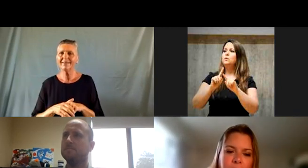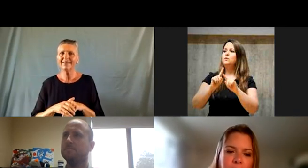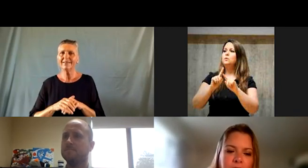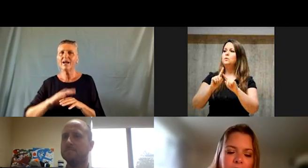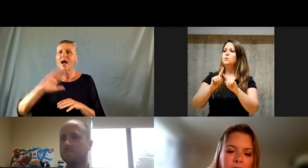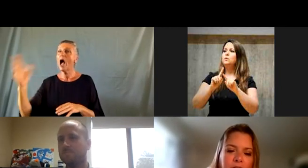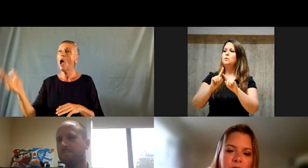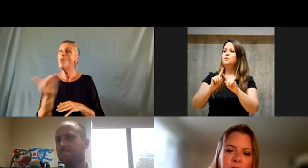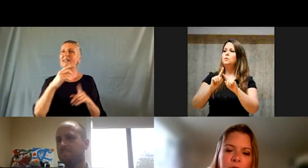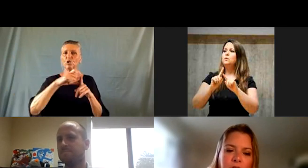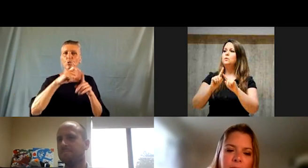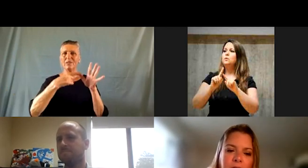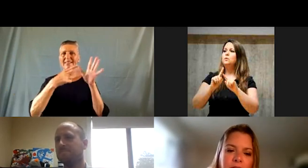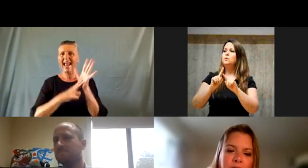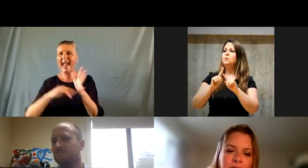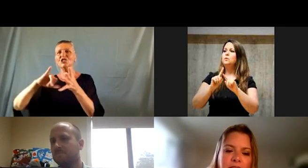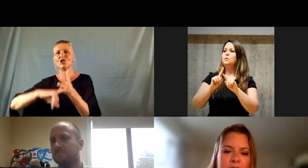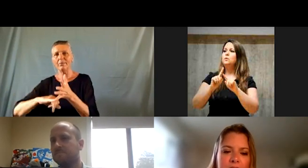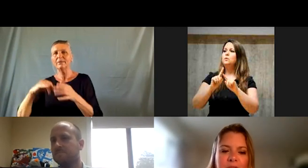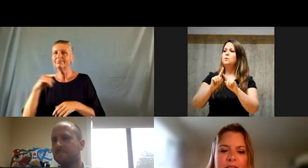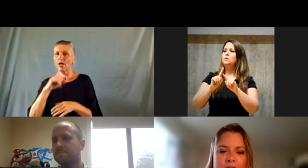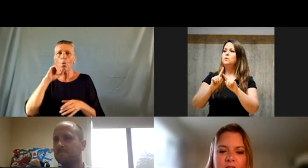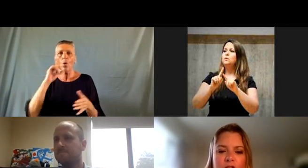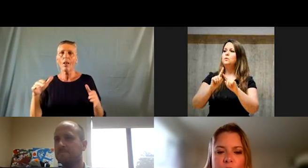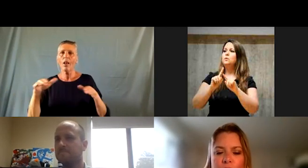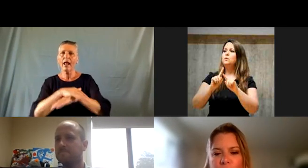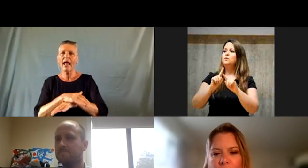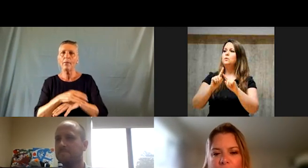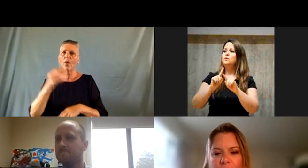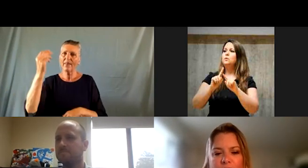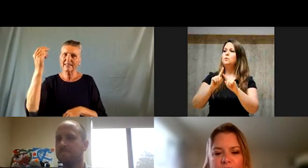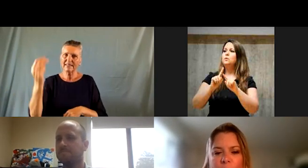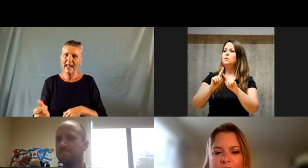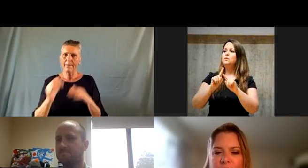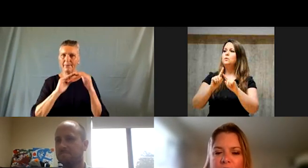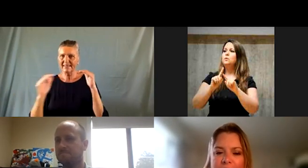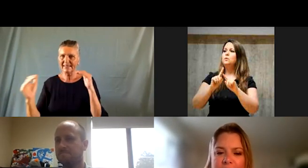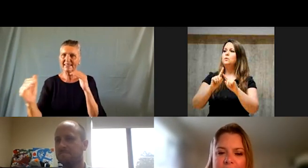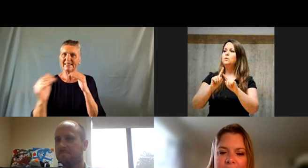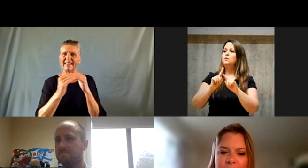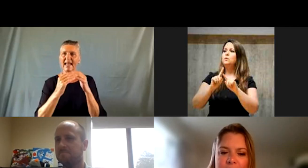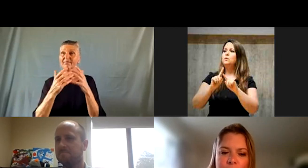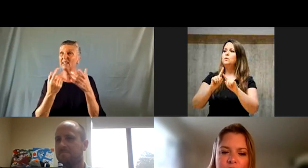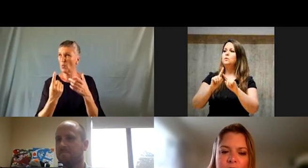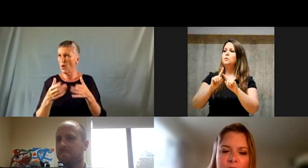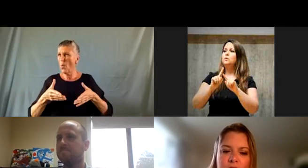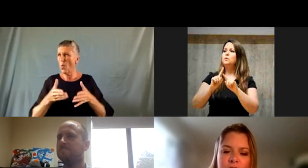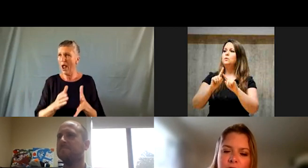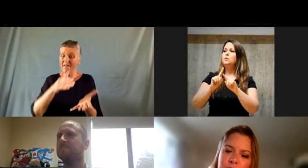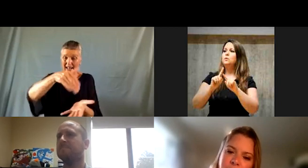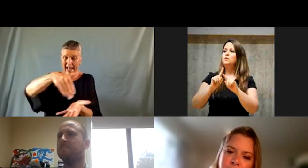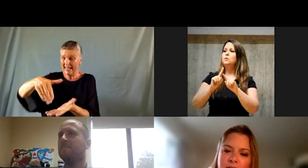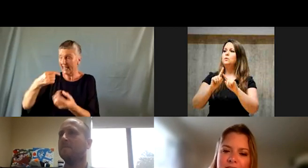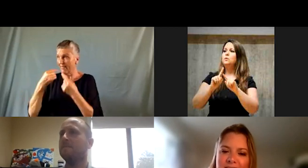Dan Shepard. So he will talk about the Snap, Send, and Solve. That is a way of collecting data, which can be